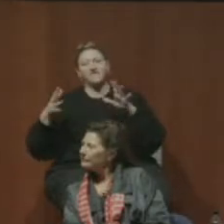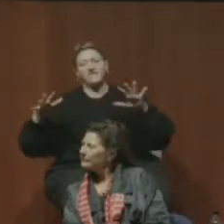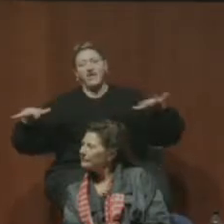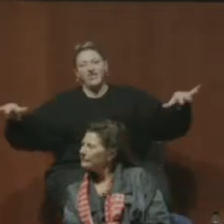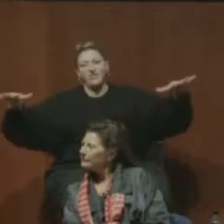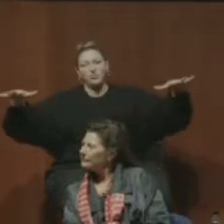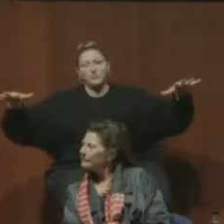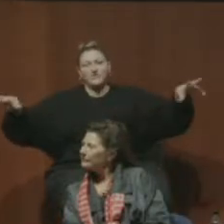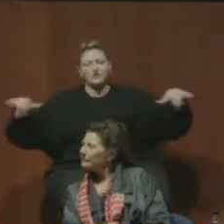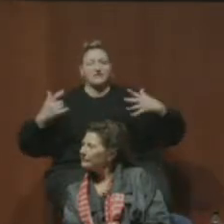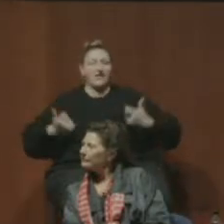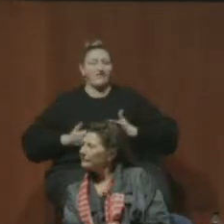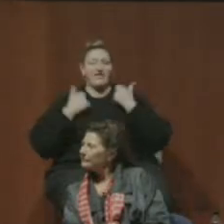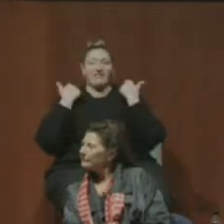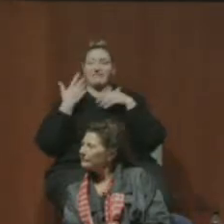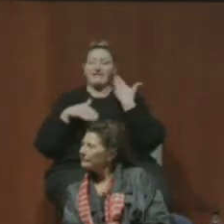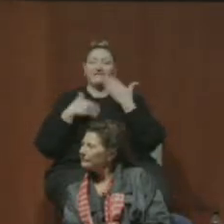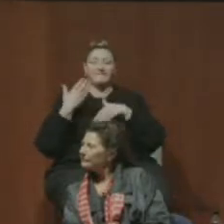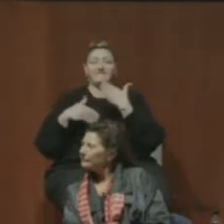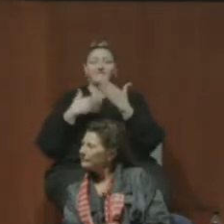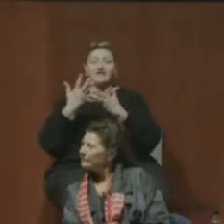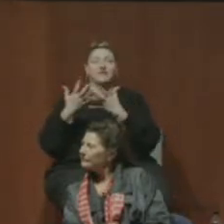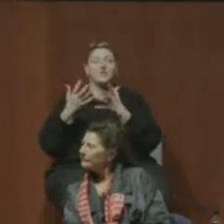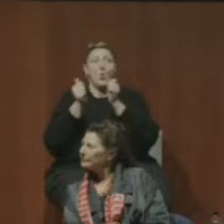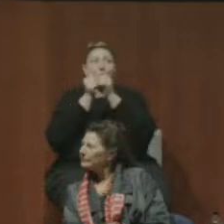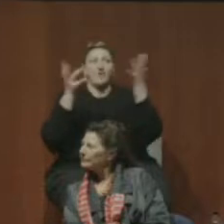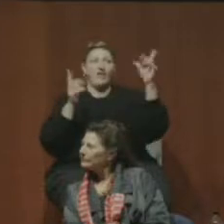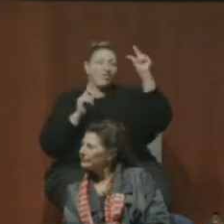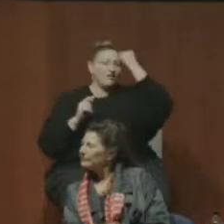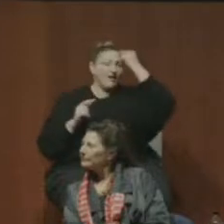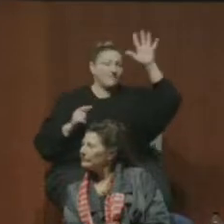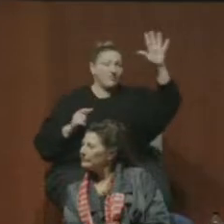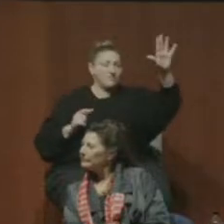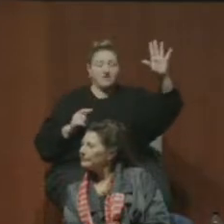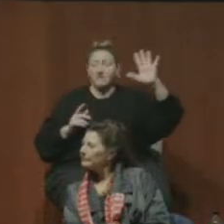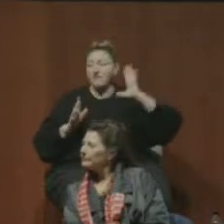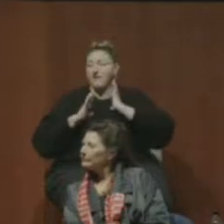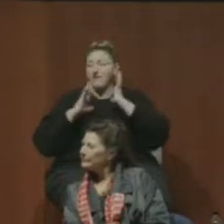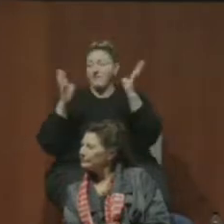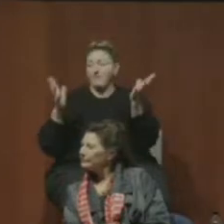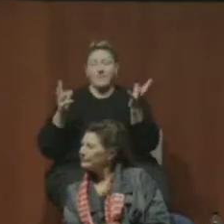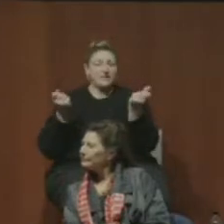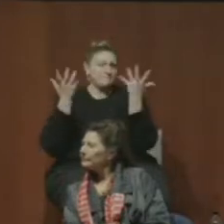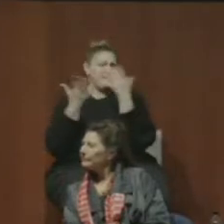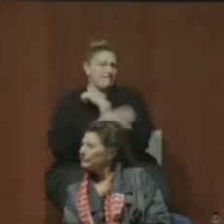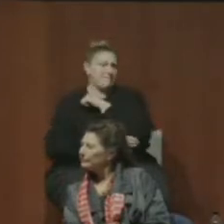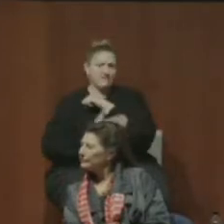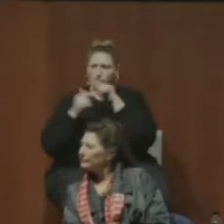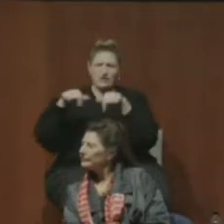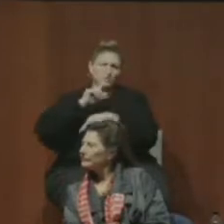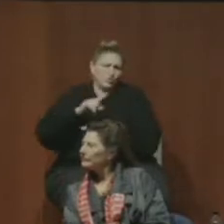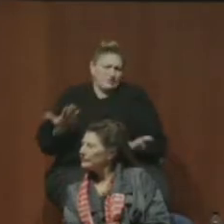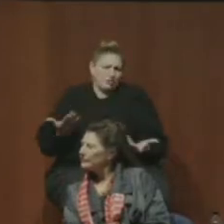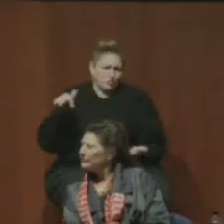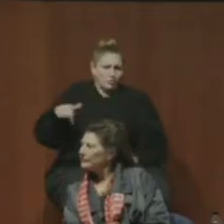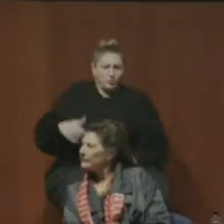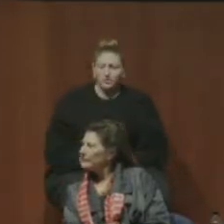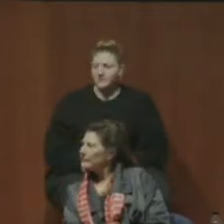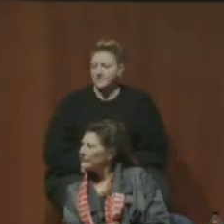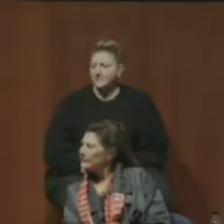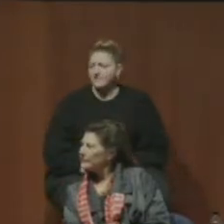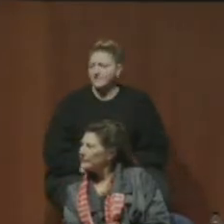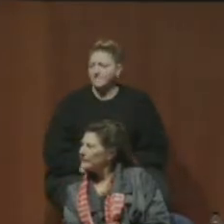find ways to live in spite of the absence of the state. And that's true here in this country and many other places around the world. But